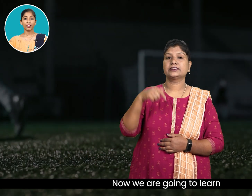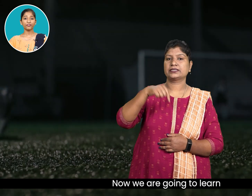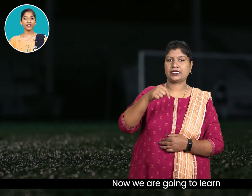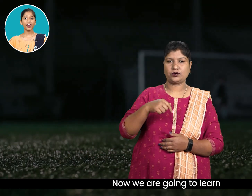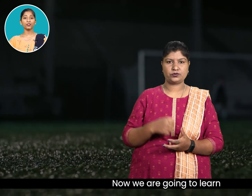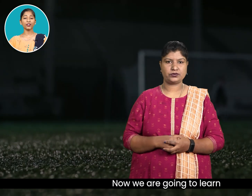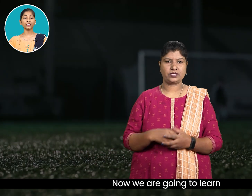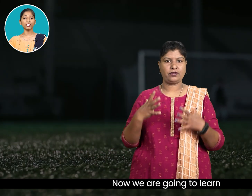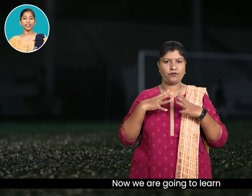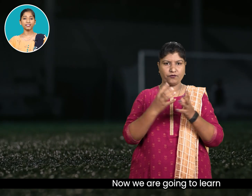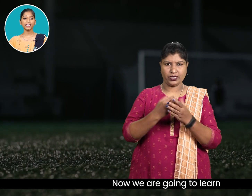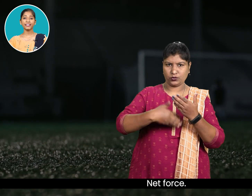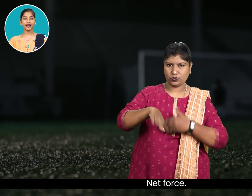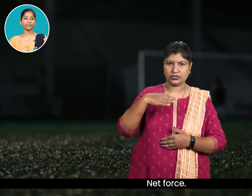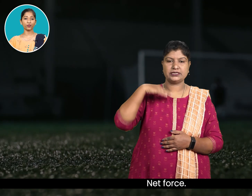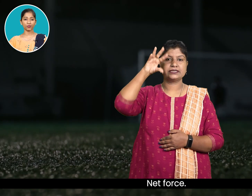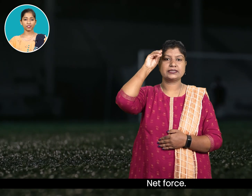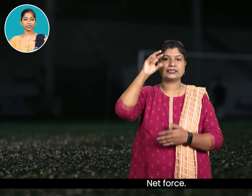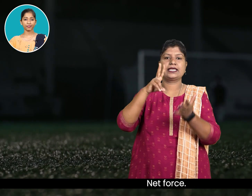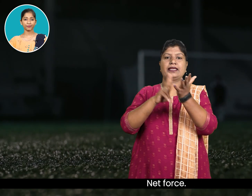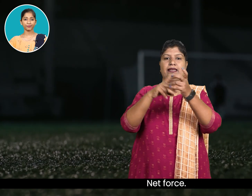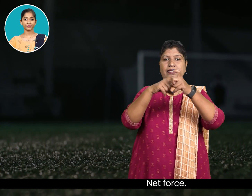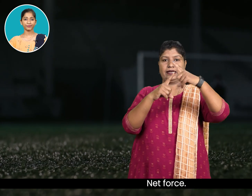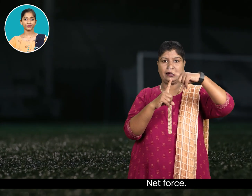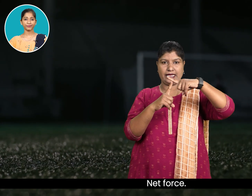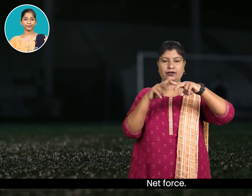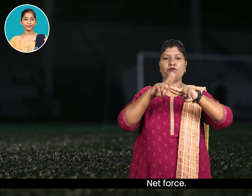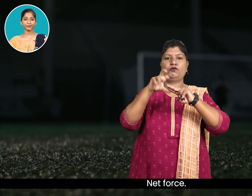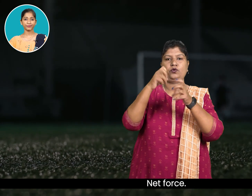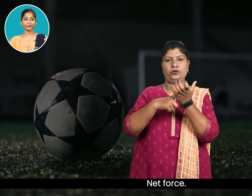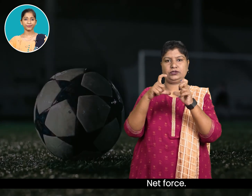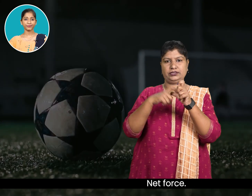Now, we are going to learn net force.